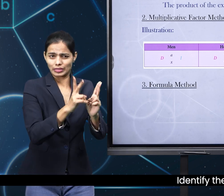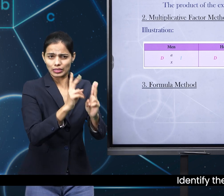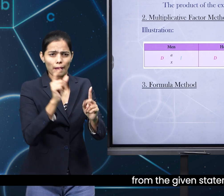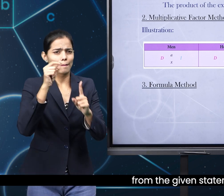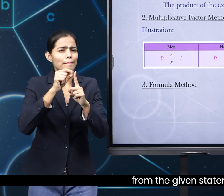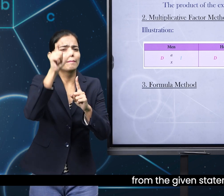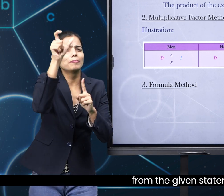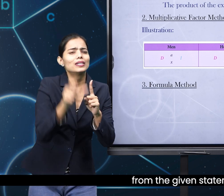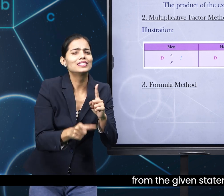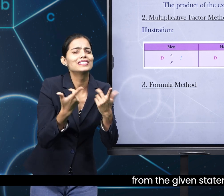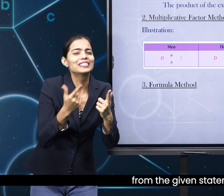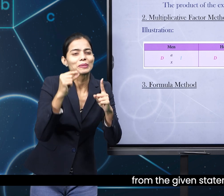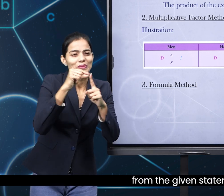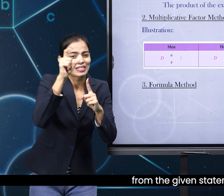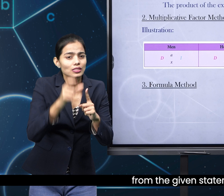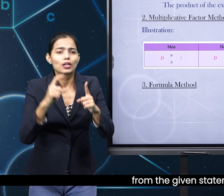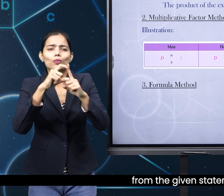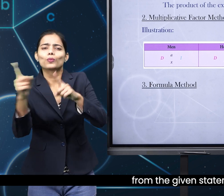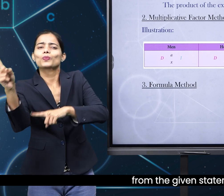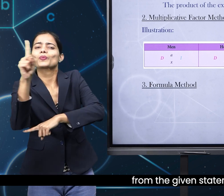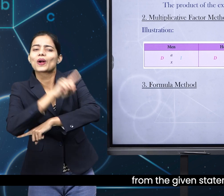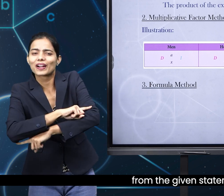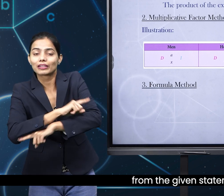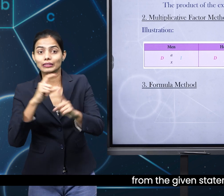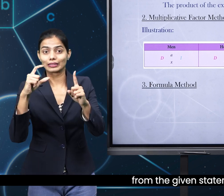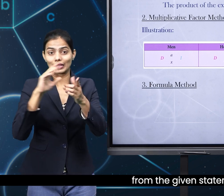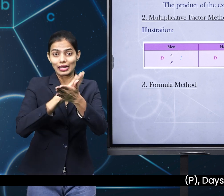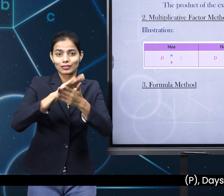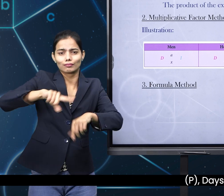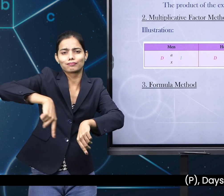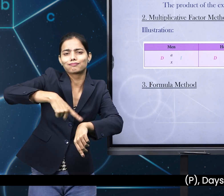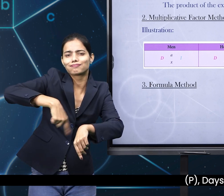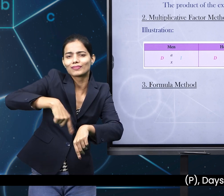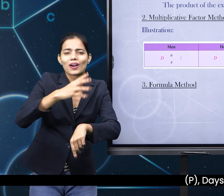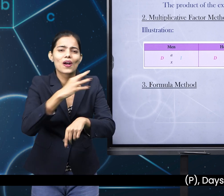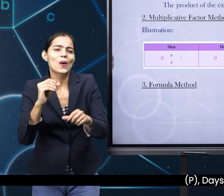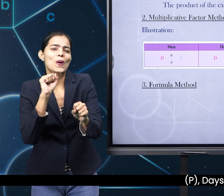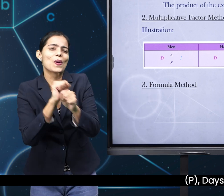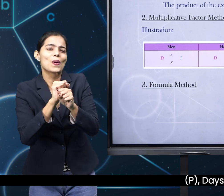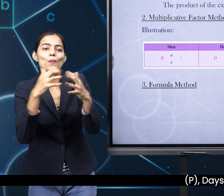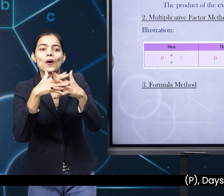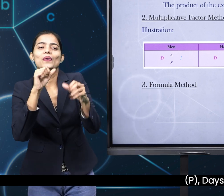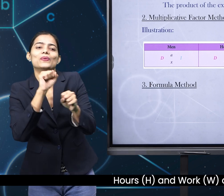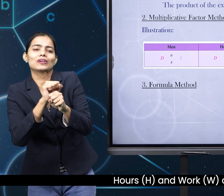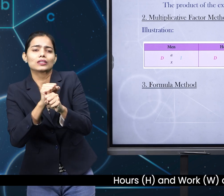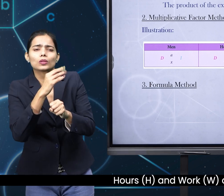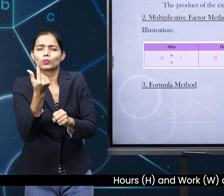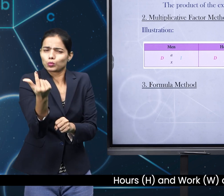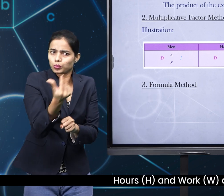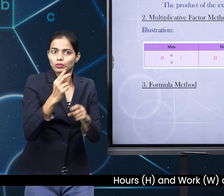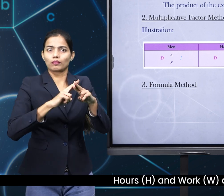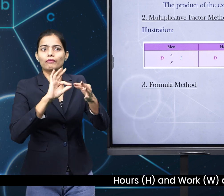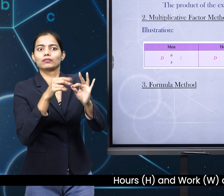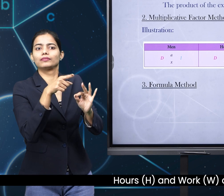Identify the data from the given statement as person P, days D, hours H and